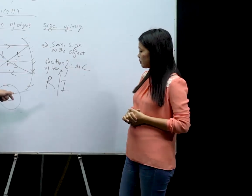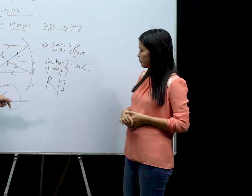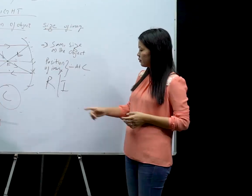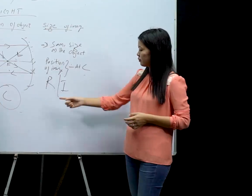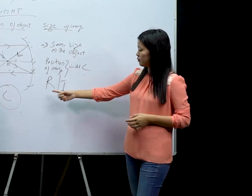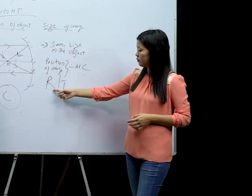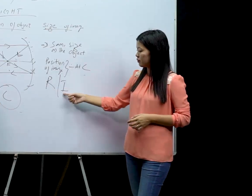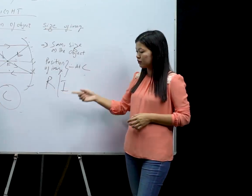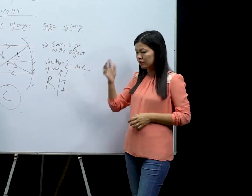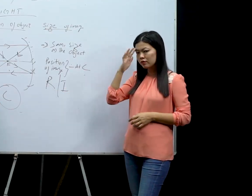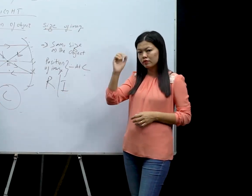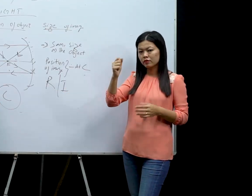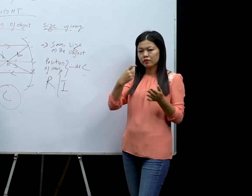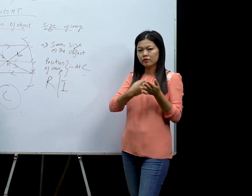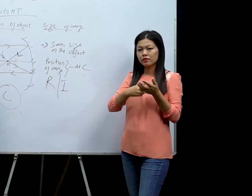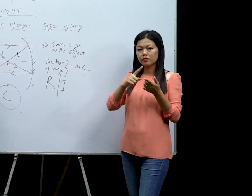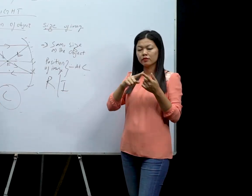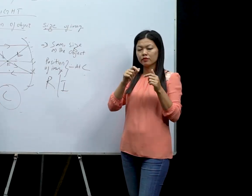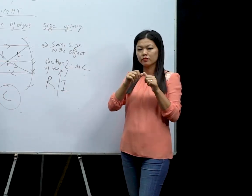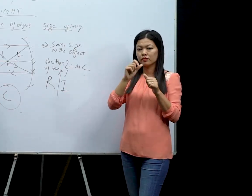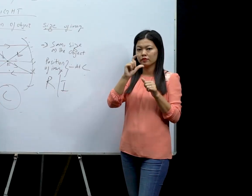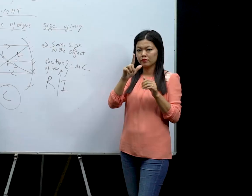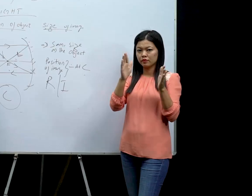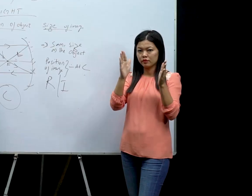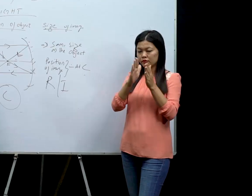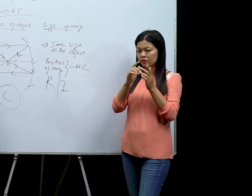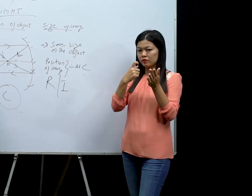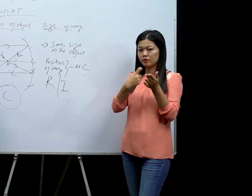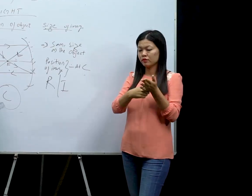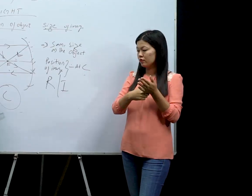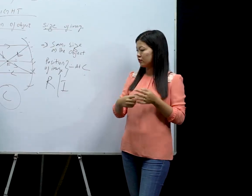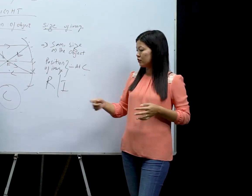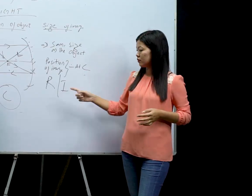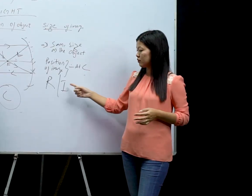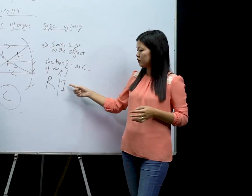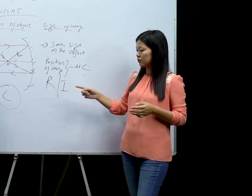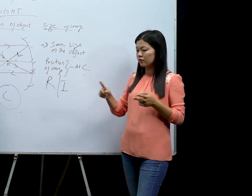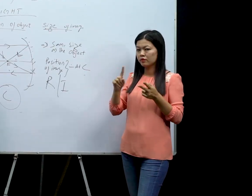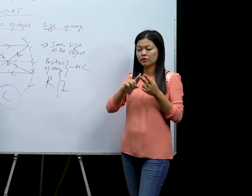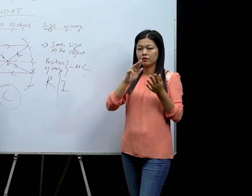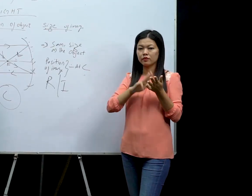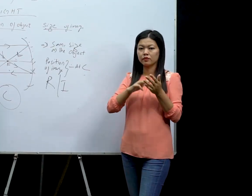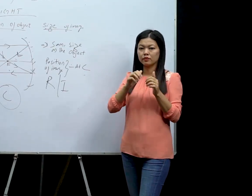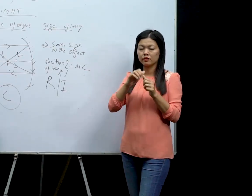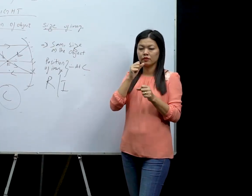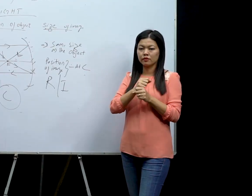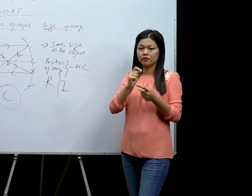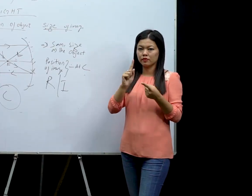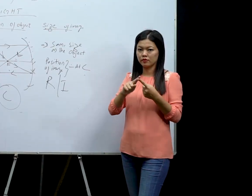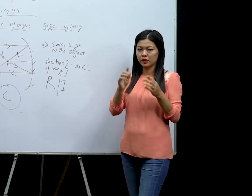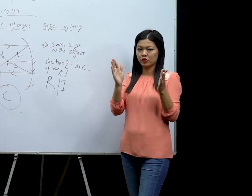this can be caught in a screen. Clear? So now we are done with the first three. Now